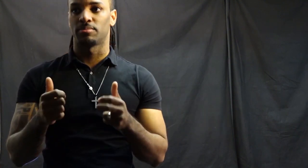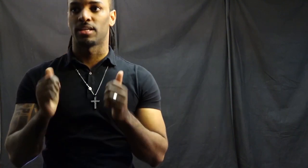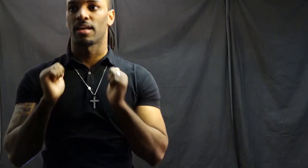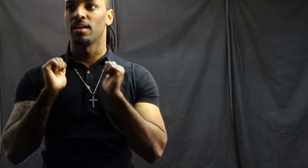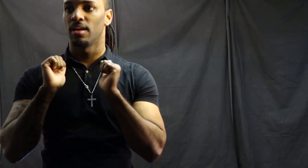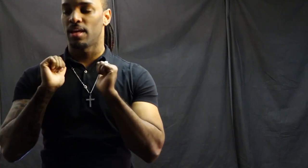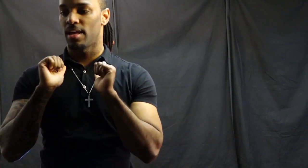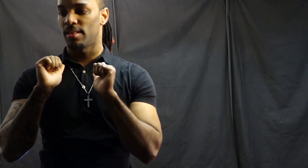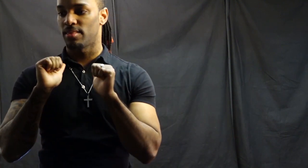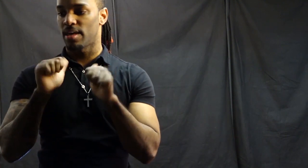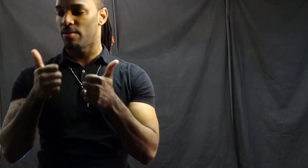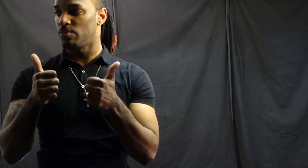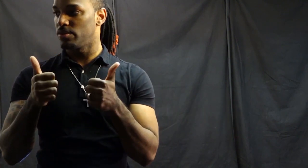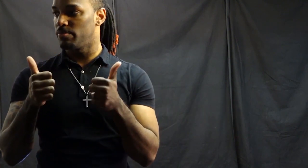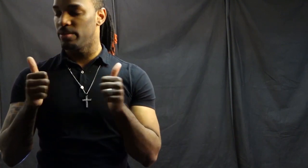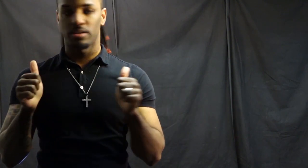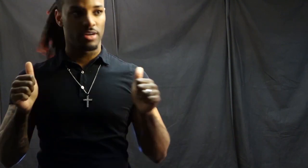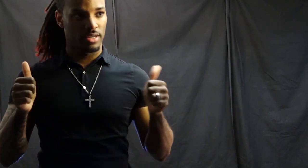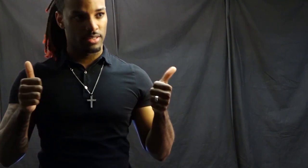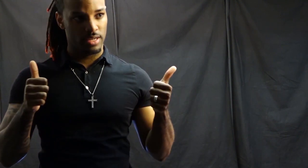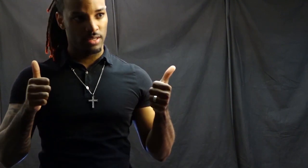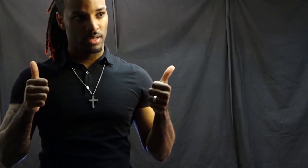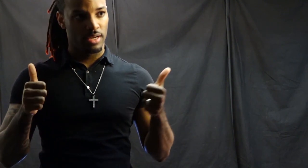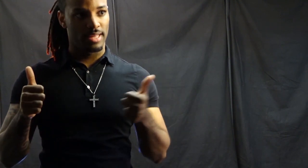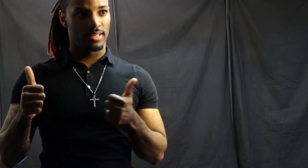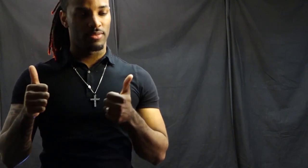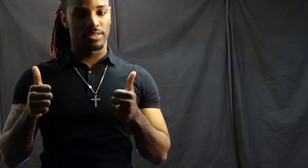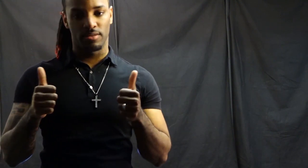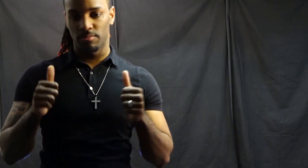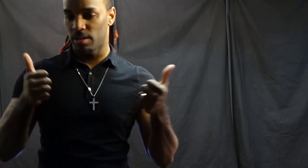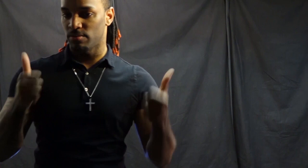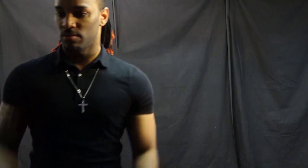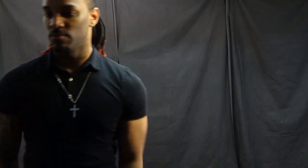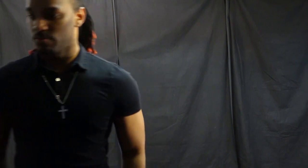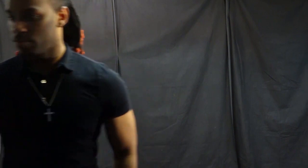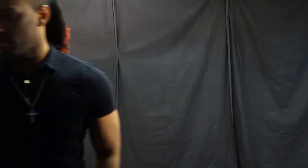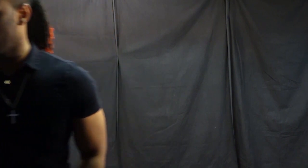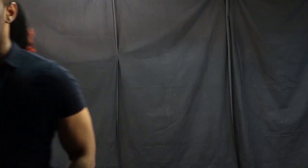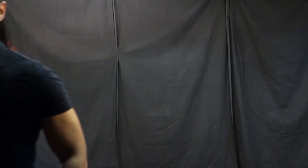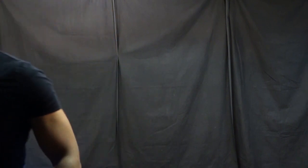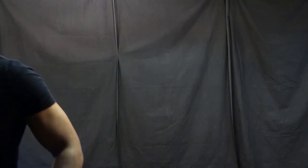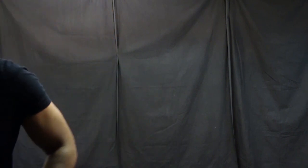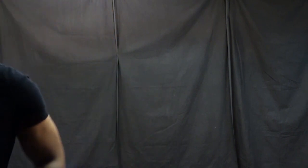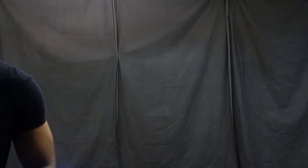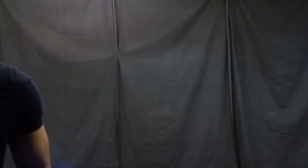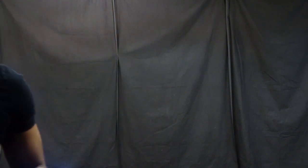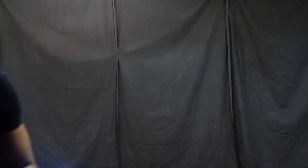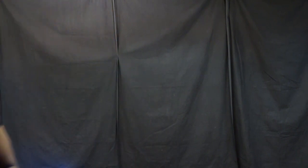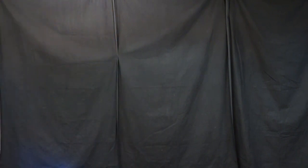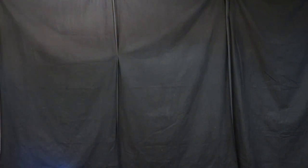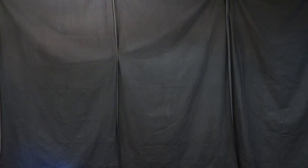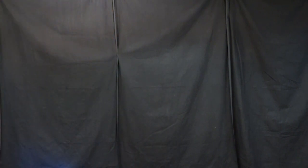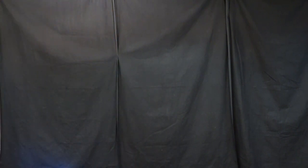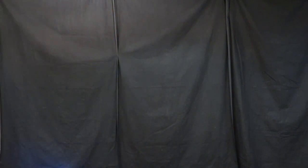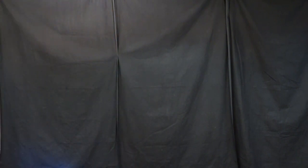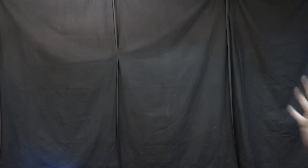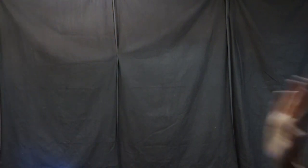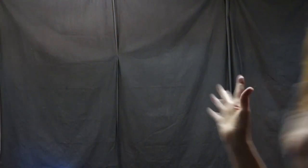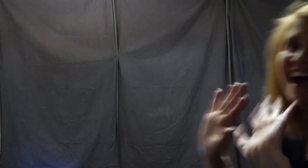today, and that would be great. Is that it? And then the rest of them, yeah. Then we all do it. Awesome. Okay, We'll try cool. to write that. Oh, thank you Sweet. so much,